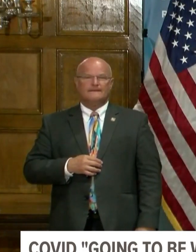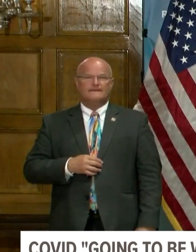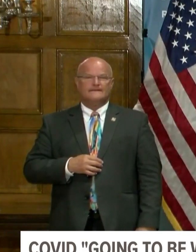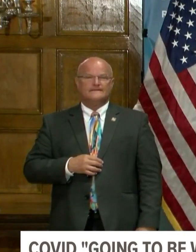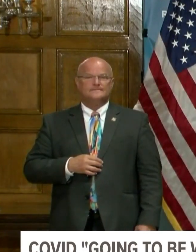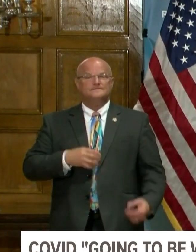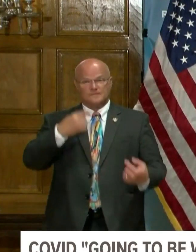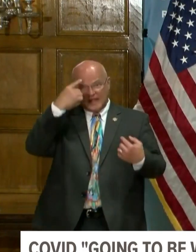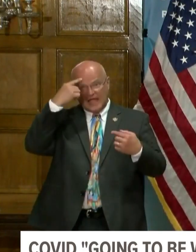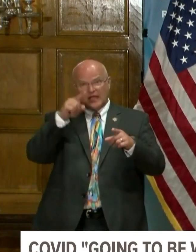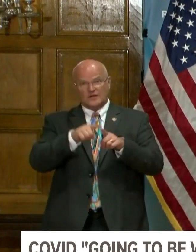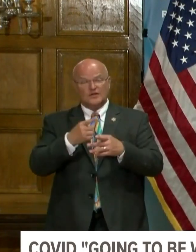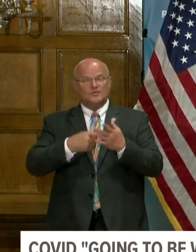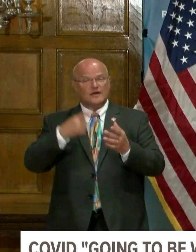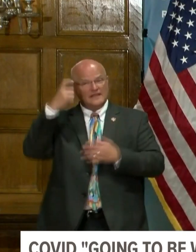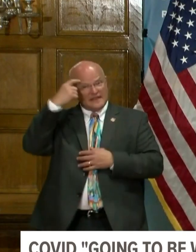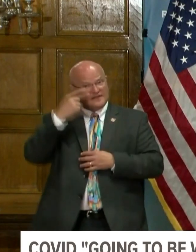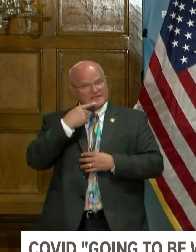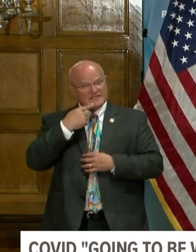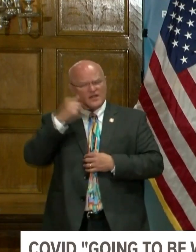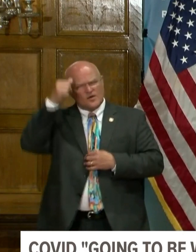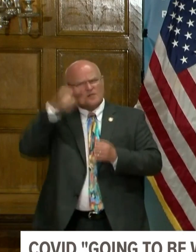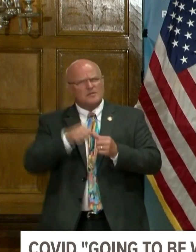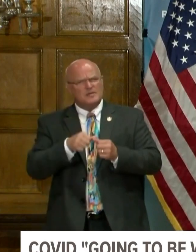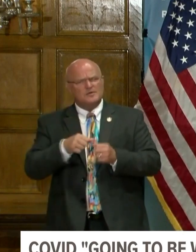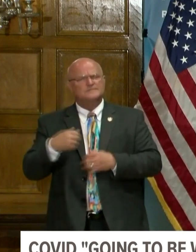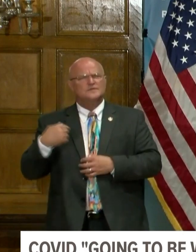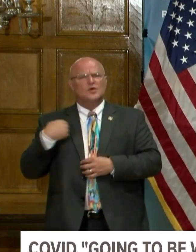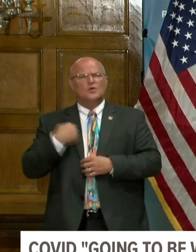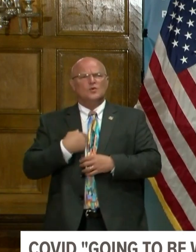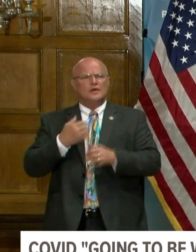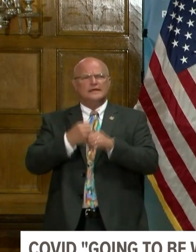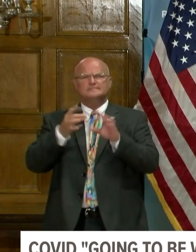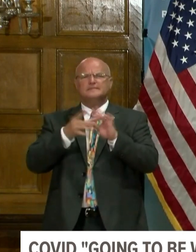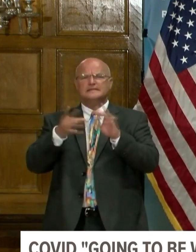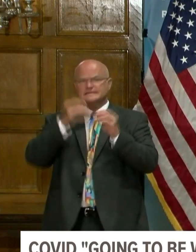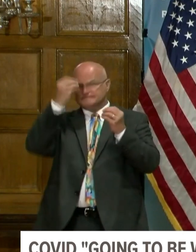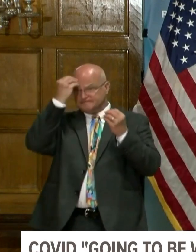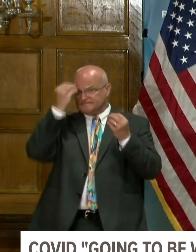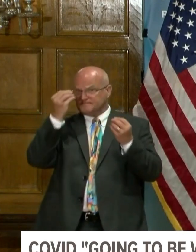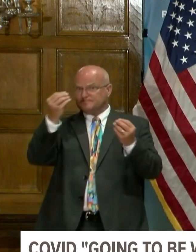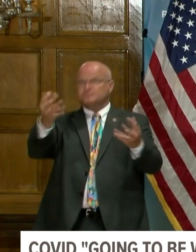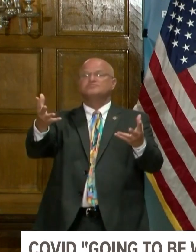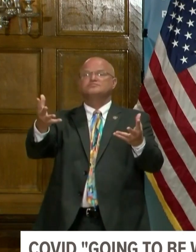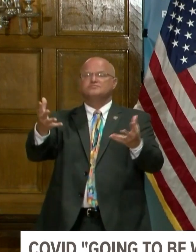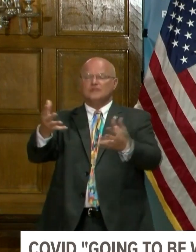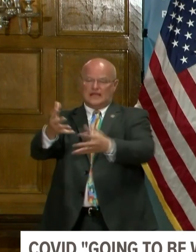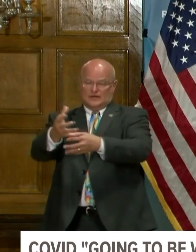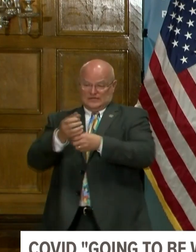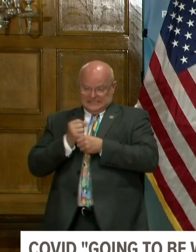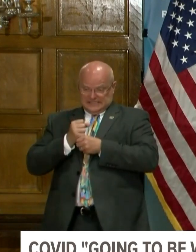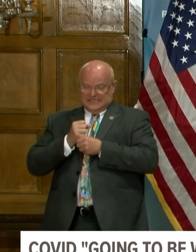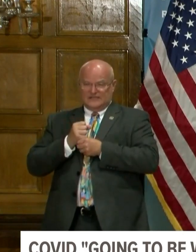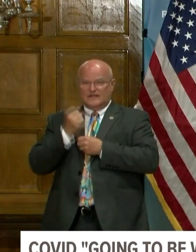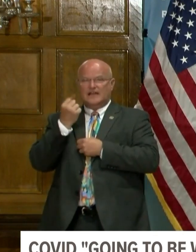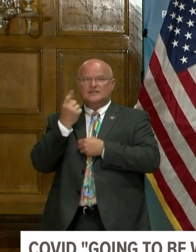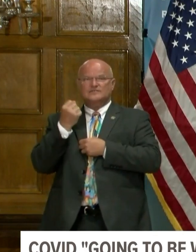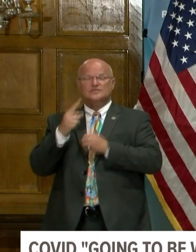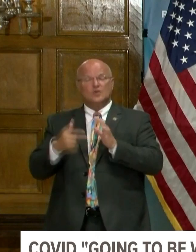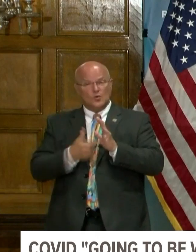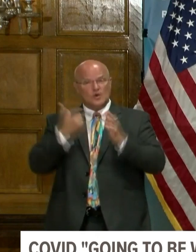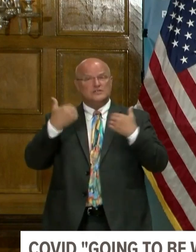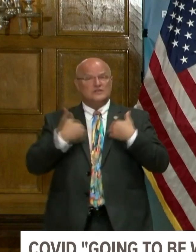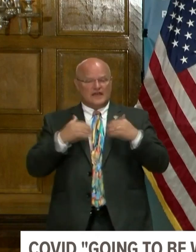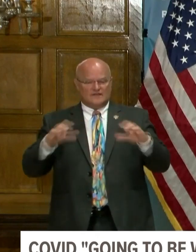Yes, I agree with what the governor says. Remember, I think we are getting messaging out, and it's being received. Once you